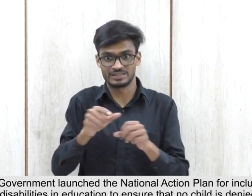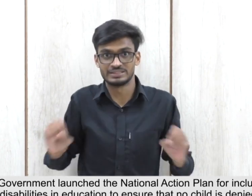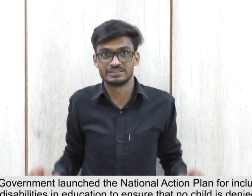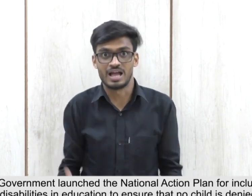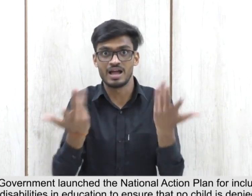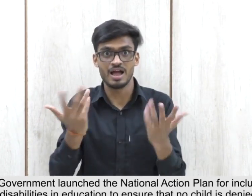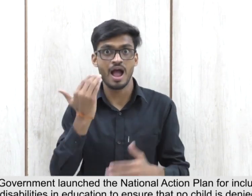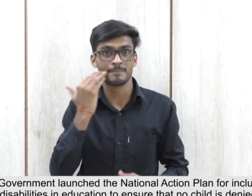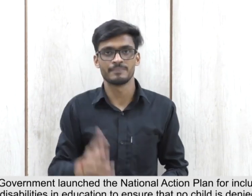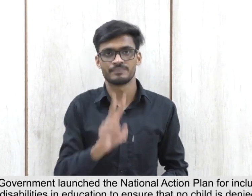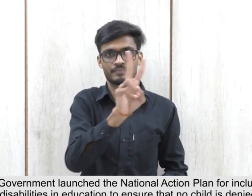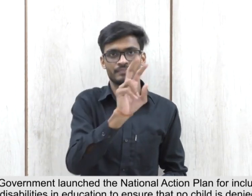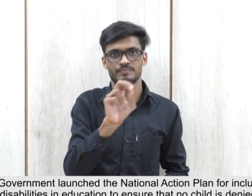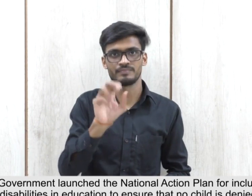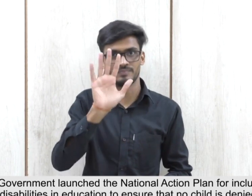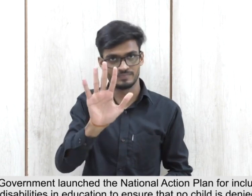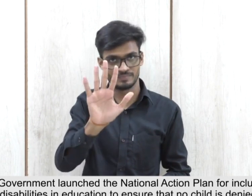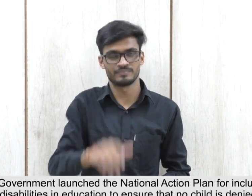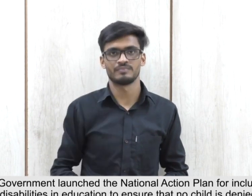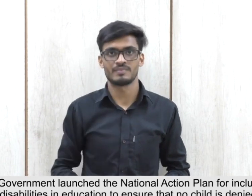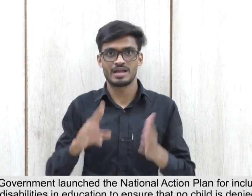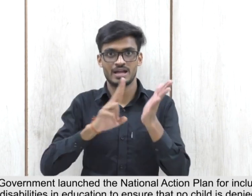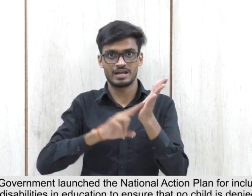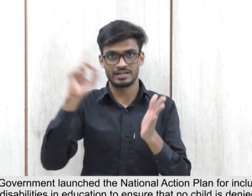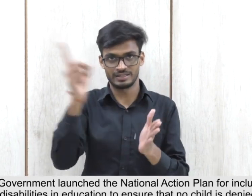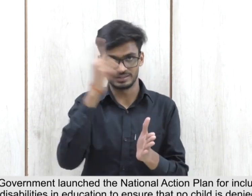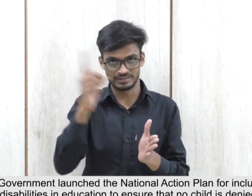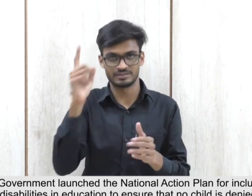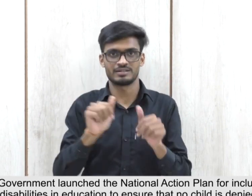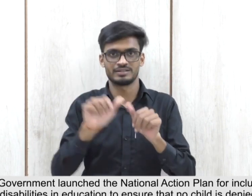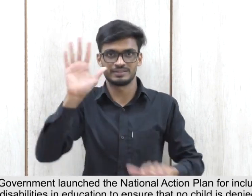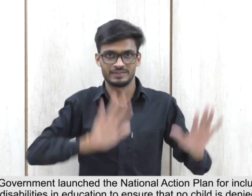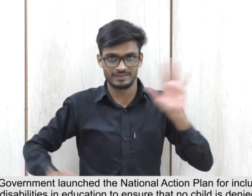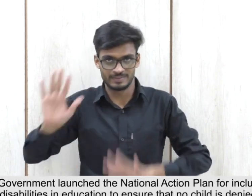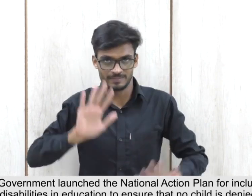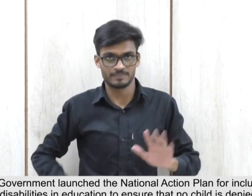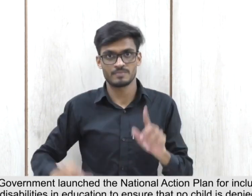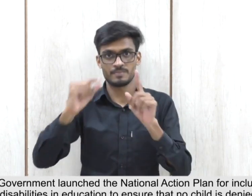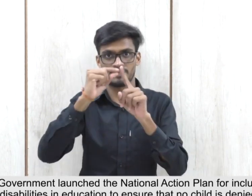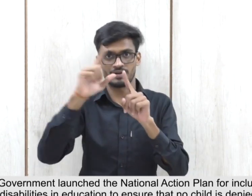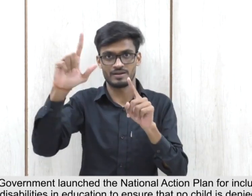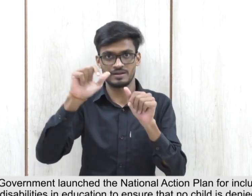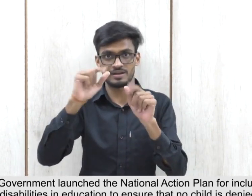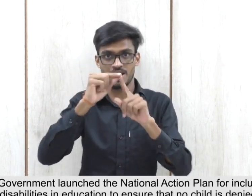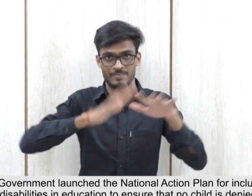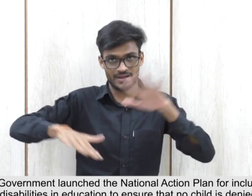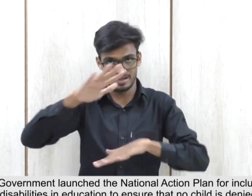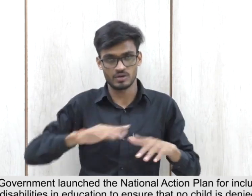5.5 For inclusion of children and youth with disabilities in education to ensure that